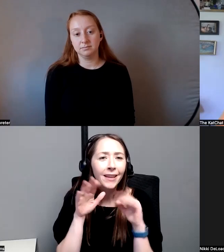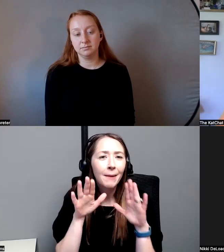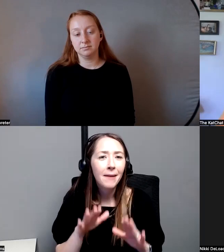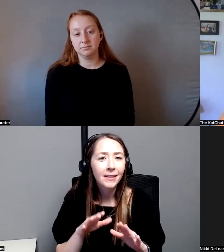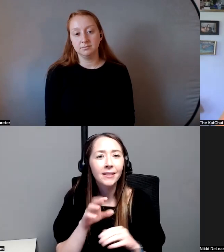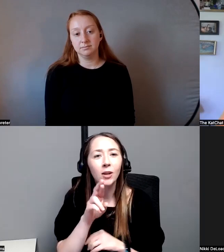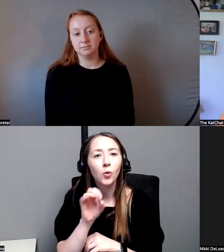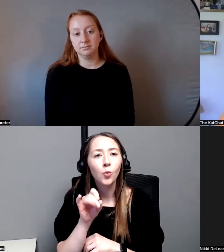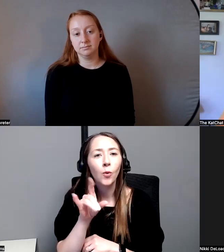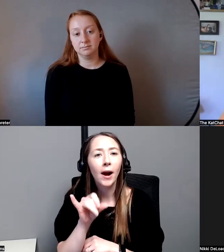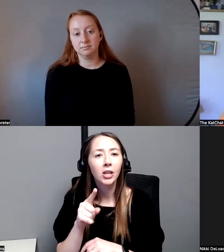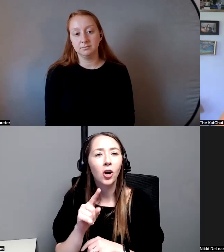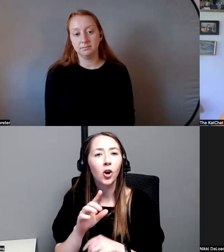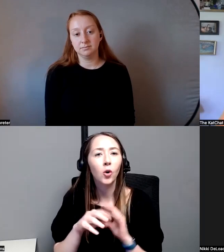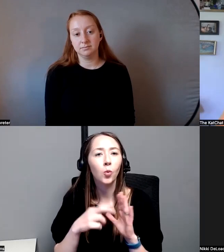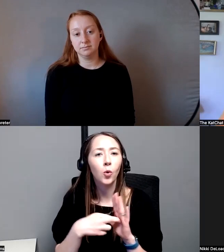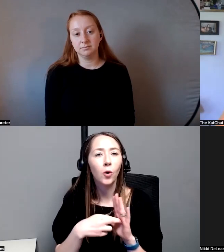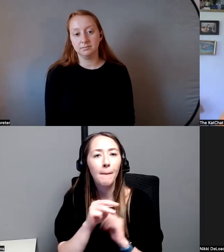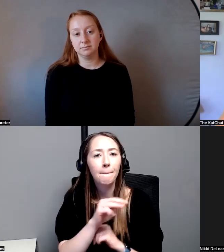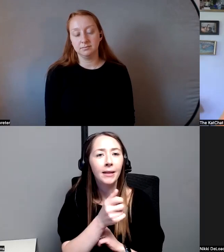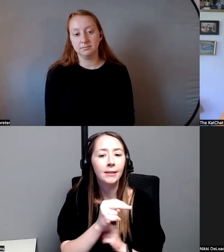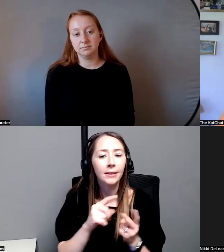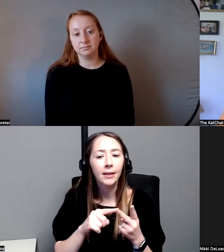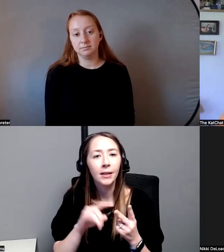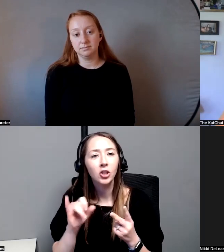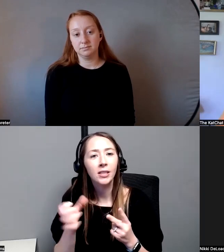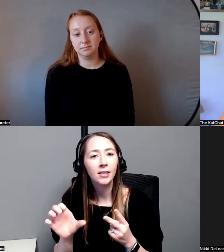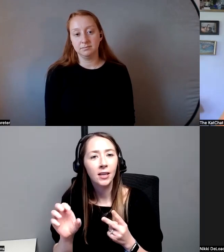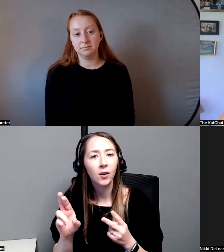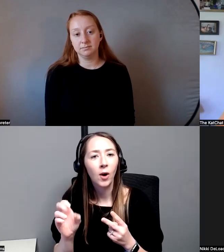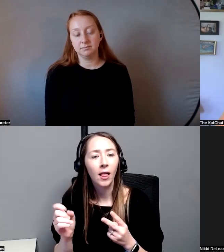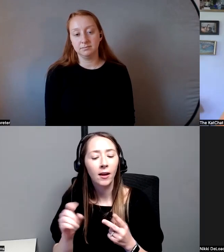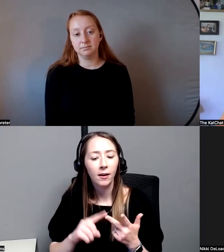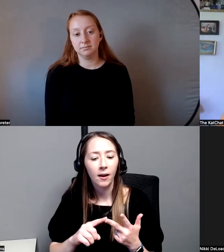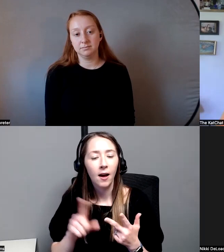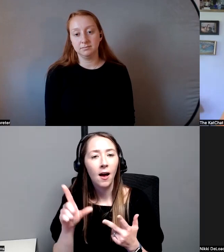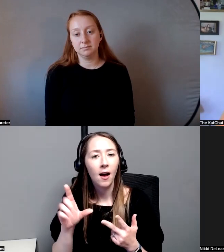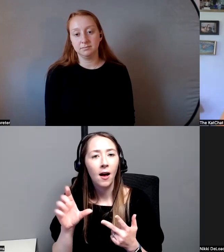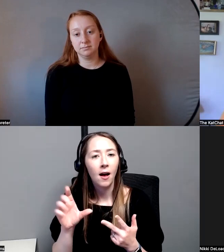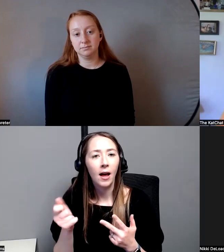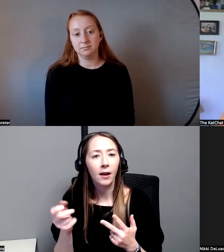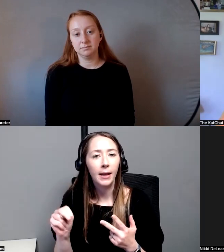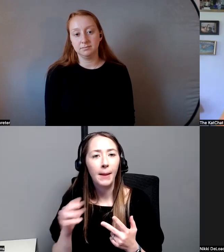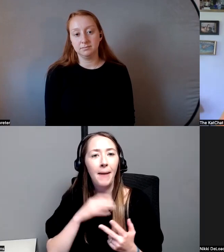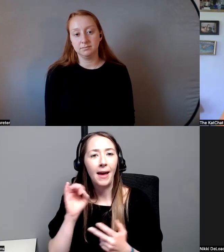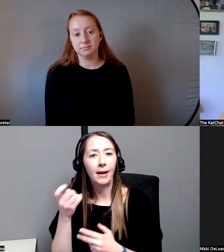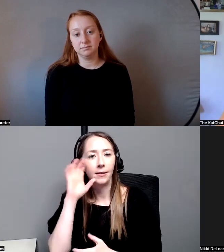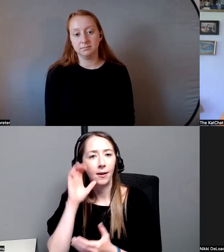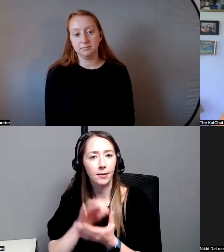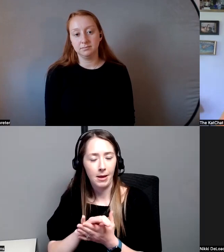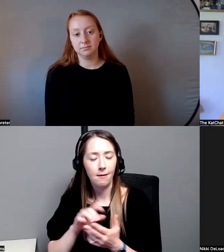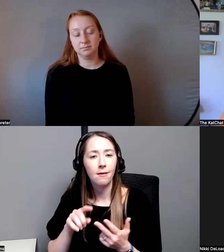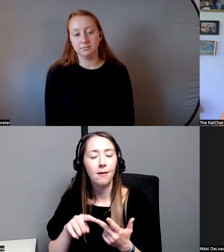plays Mason, JC, who plays Marla, Lachlan, who plays my ex-husband. We just